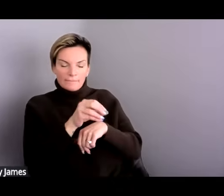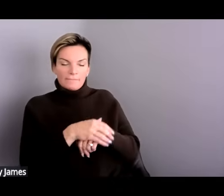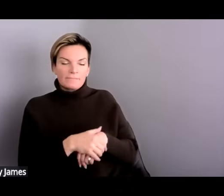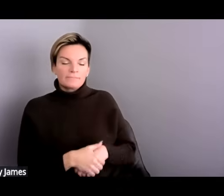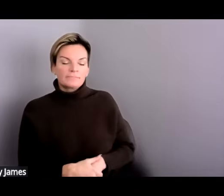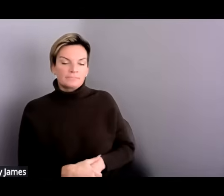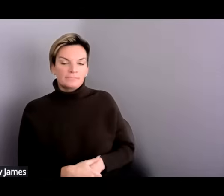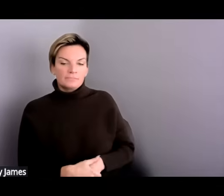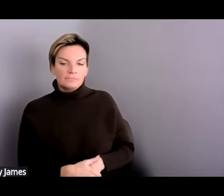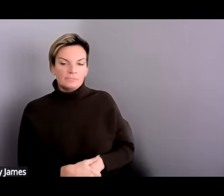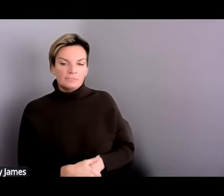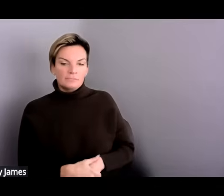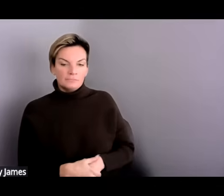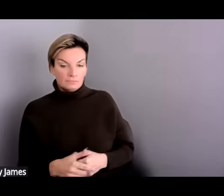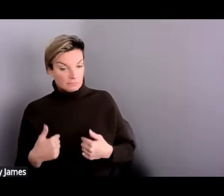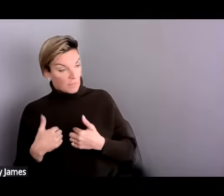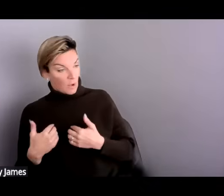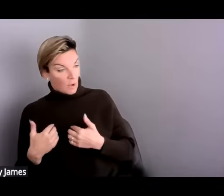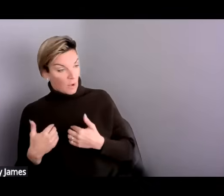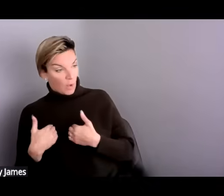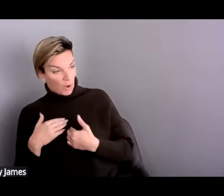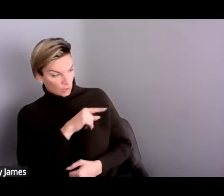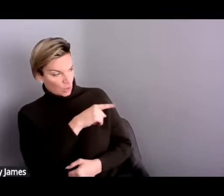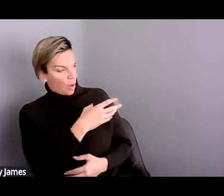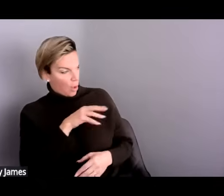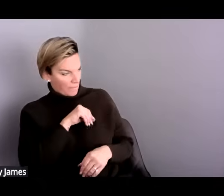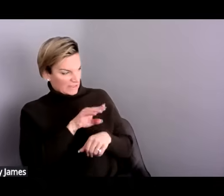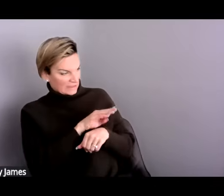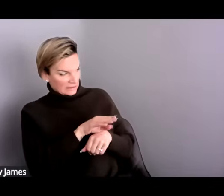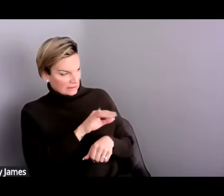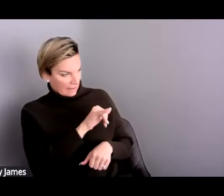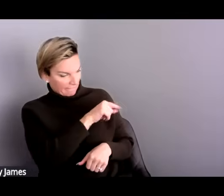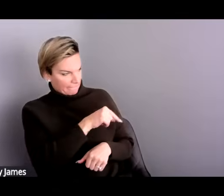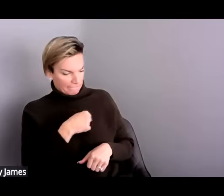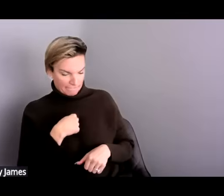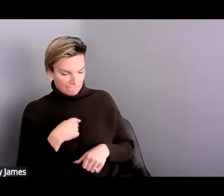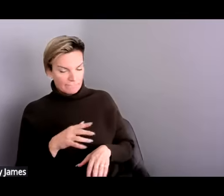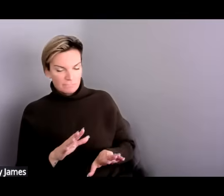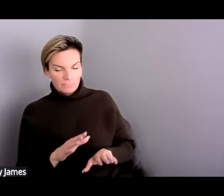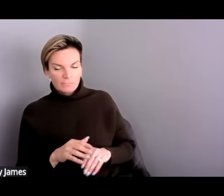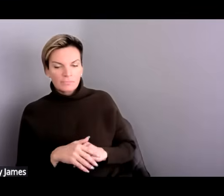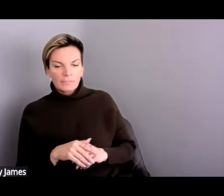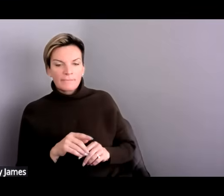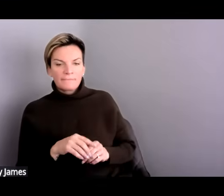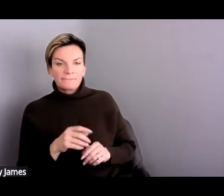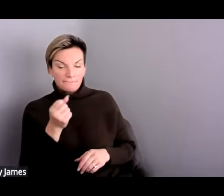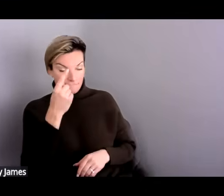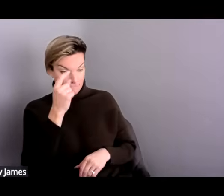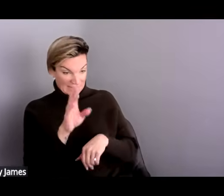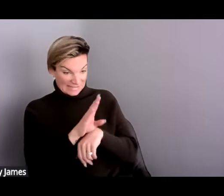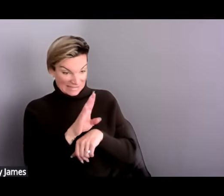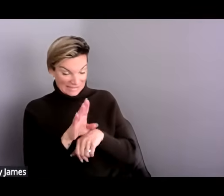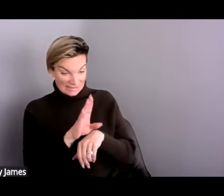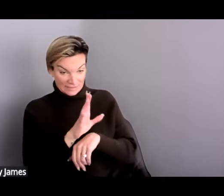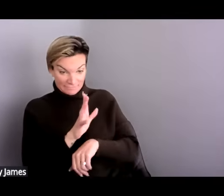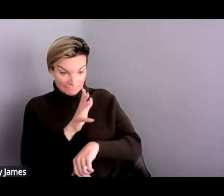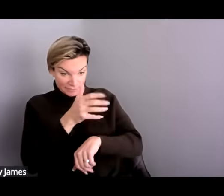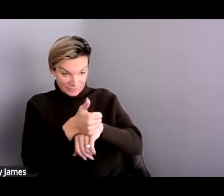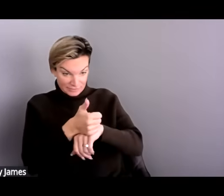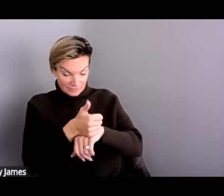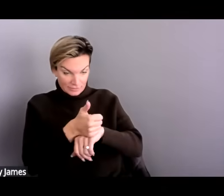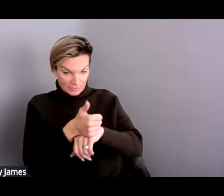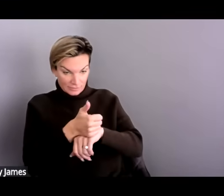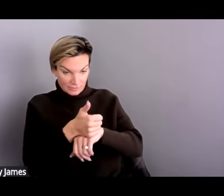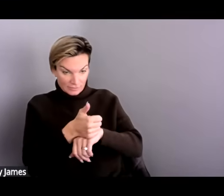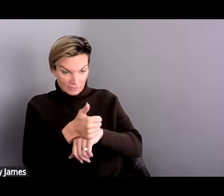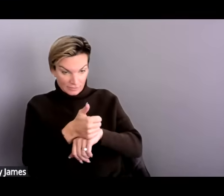few, and so do you. Yeah. Right? And we naturally have to register that. We have to